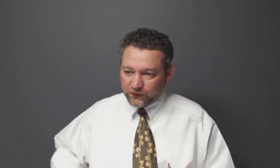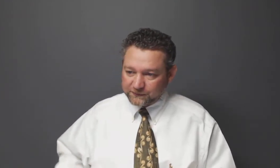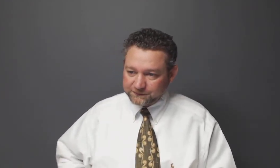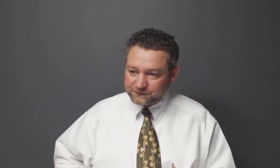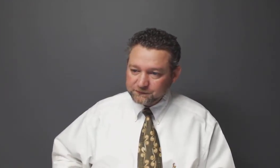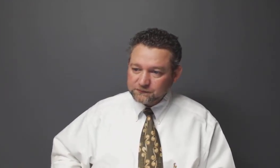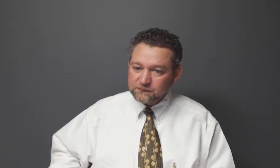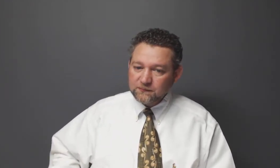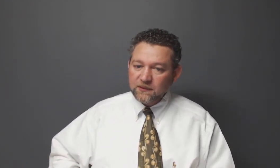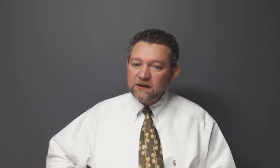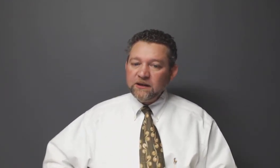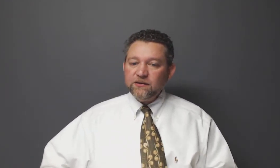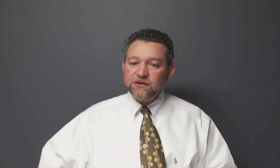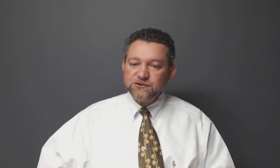44,